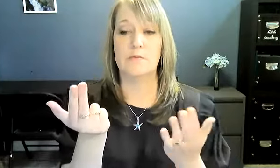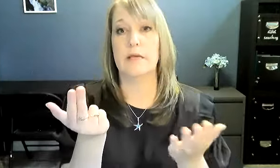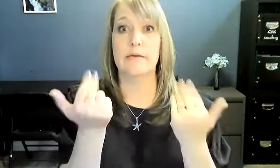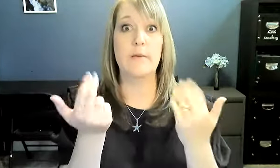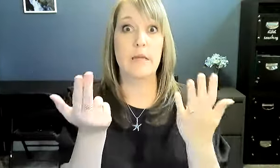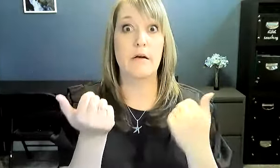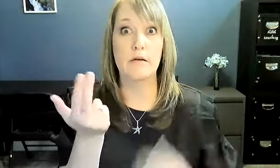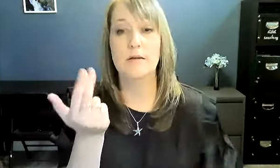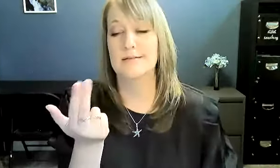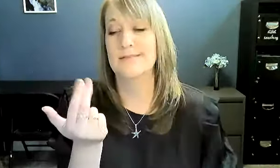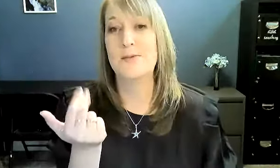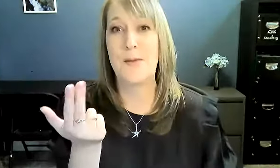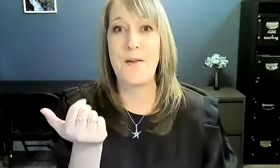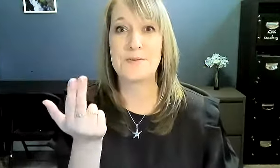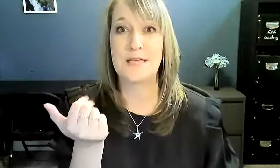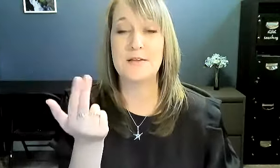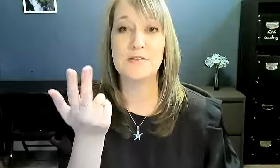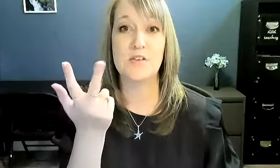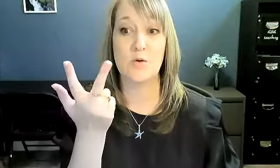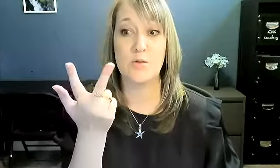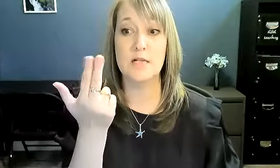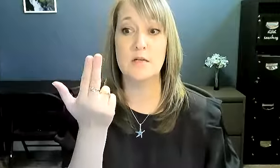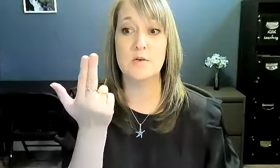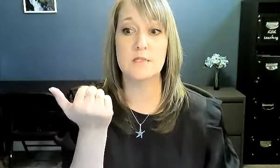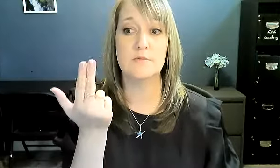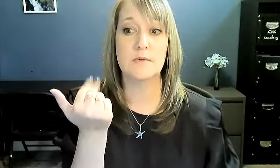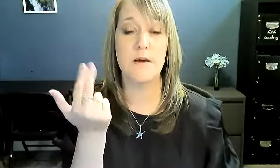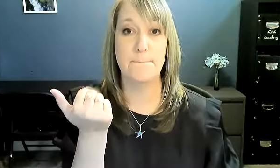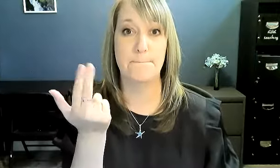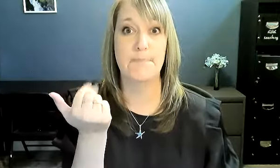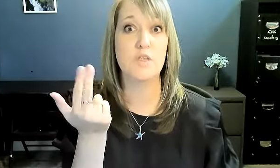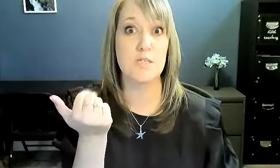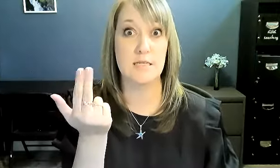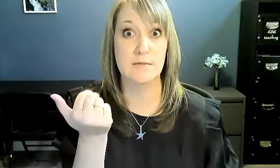like come here. Okay, so 3 closed, come. 13.